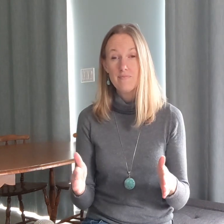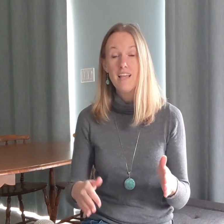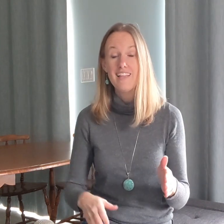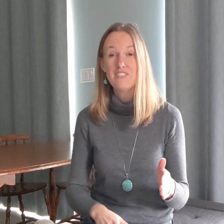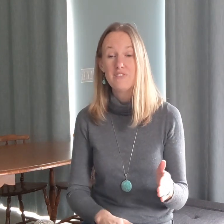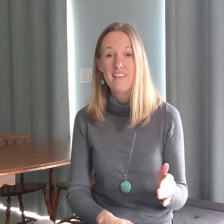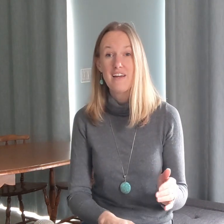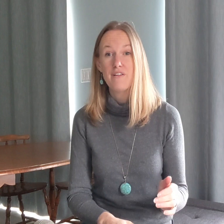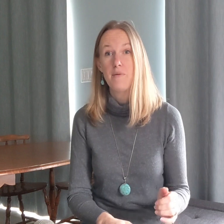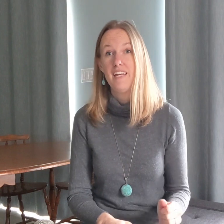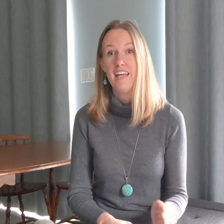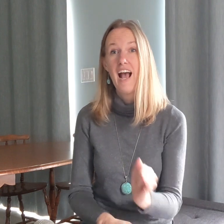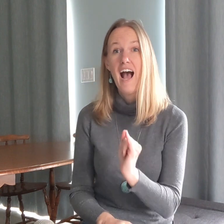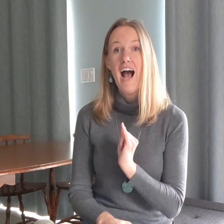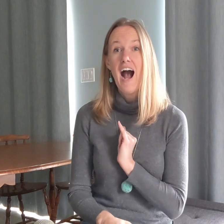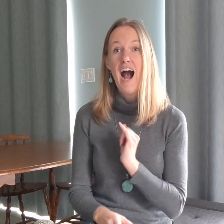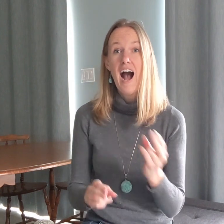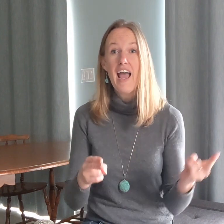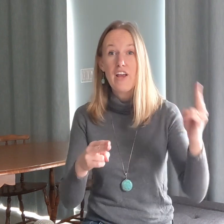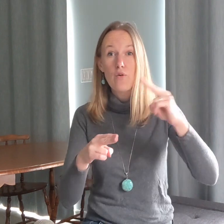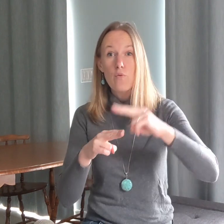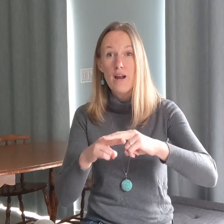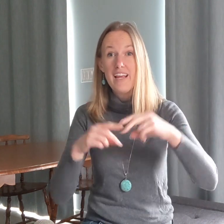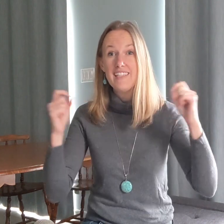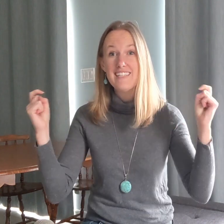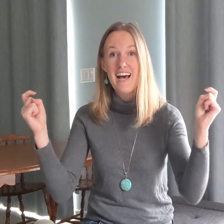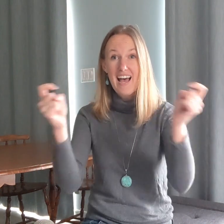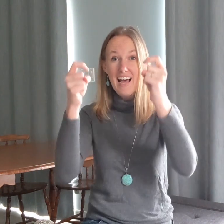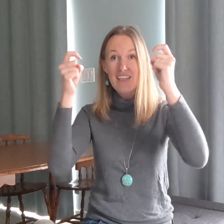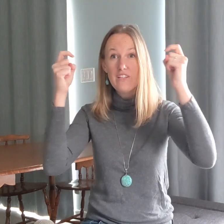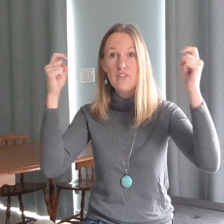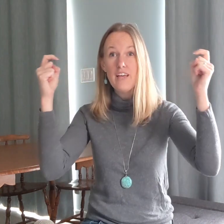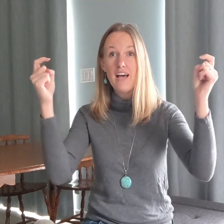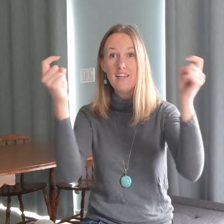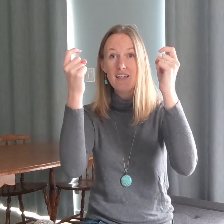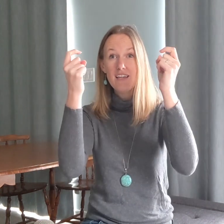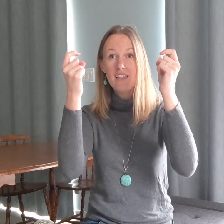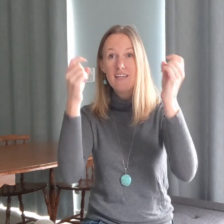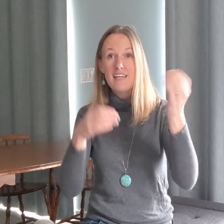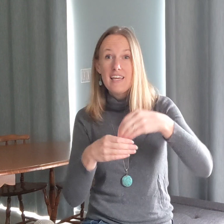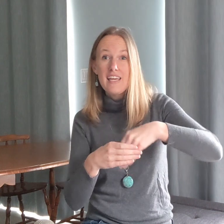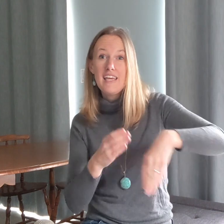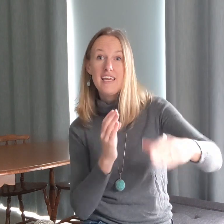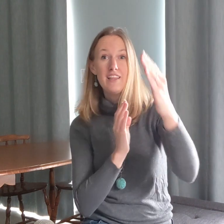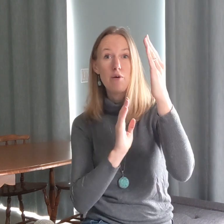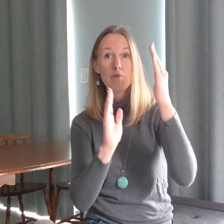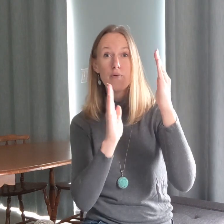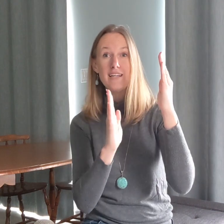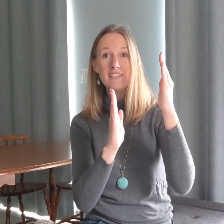let's do that line from the beginning. I raise a hallelujah in the presence